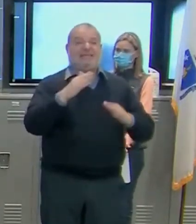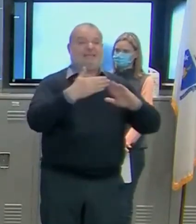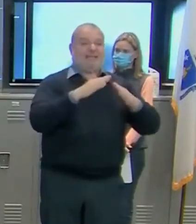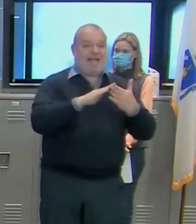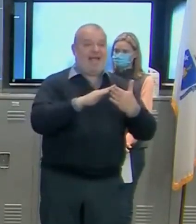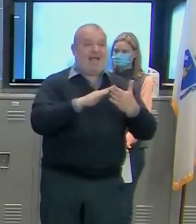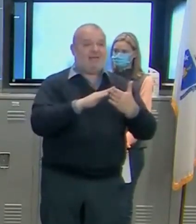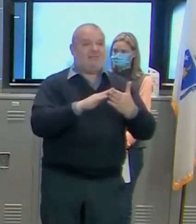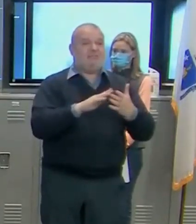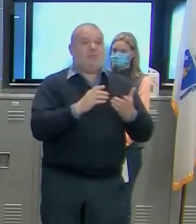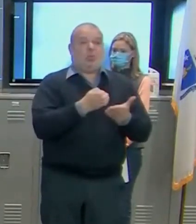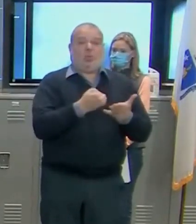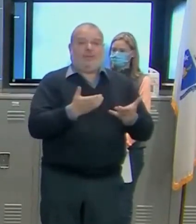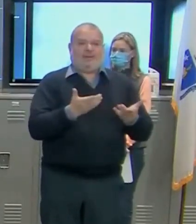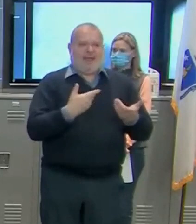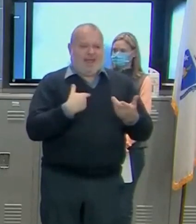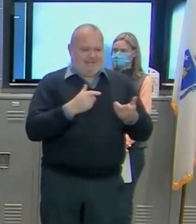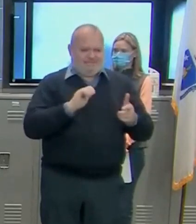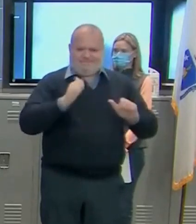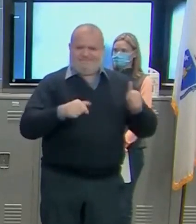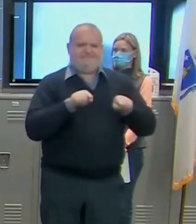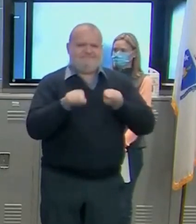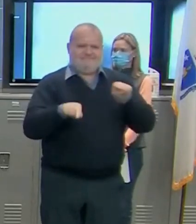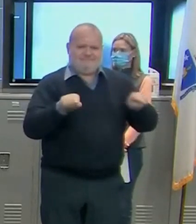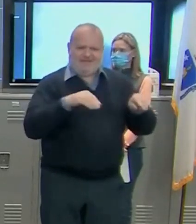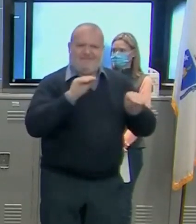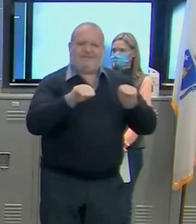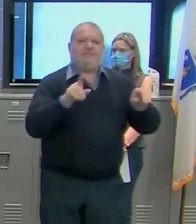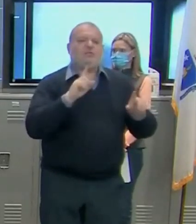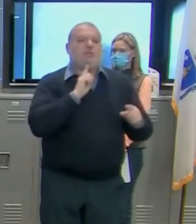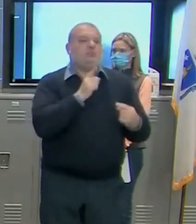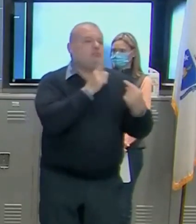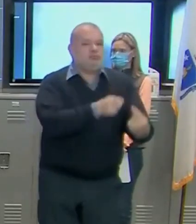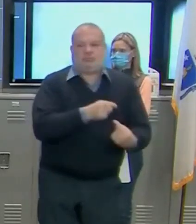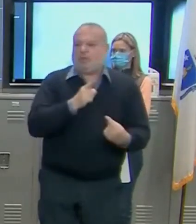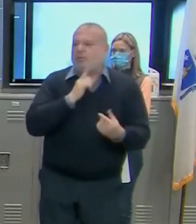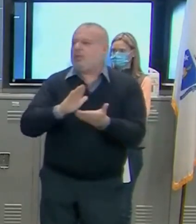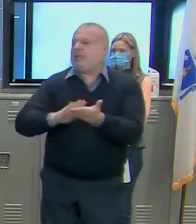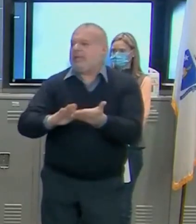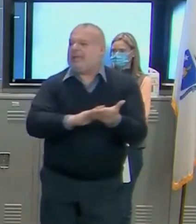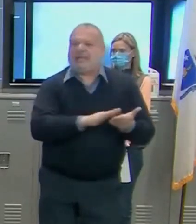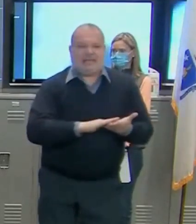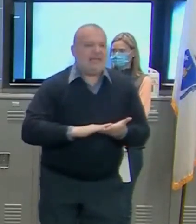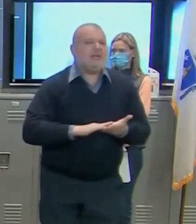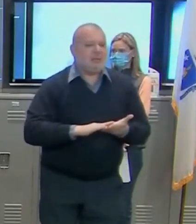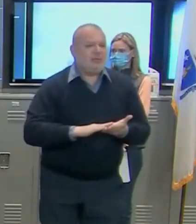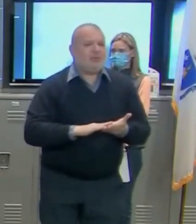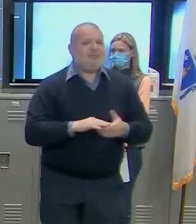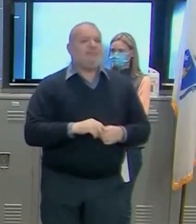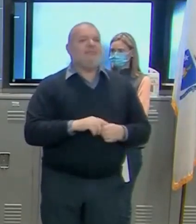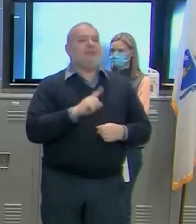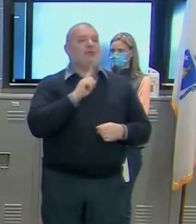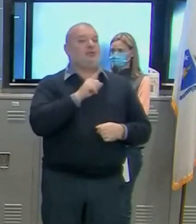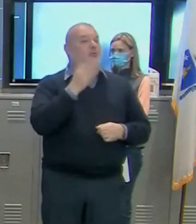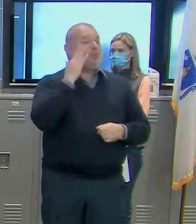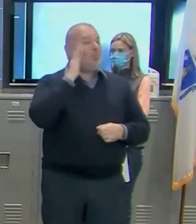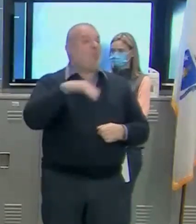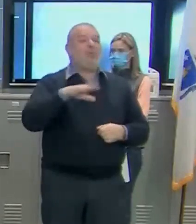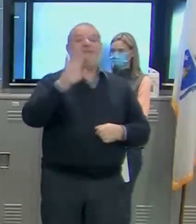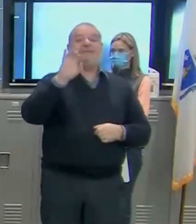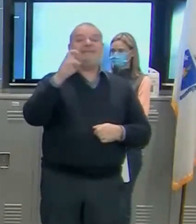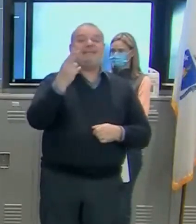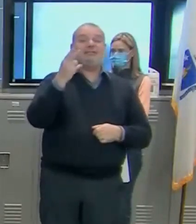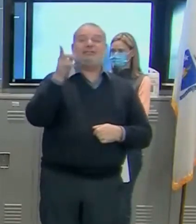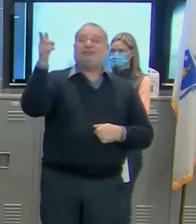We have had a number of issues related to the storm that have made it especially problematic, including flooded coastal roads, the rate of snowfall, and down power